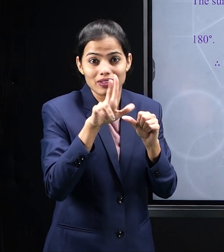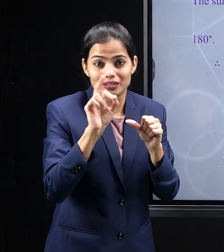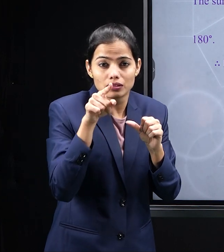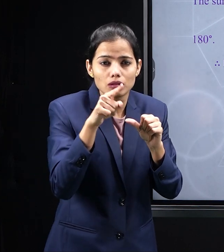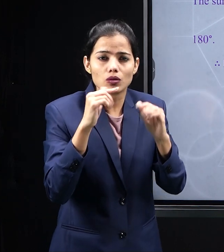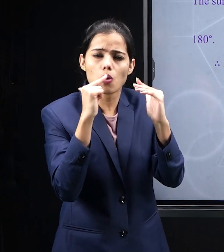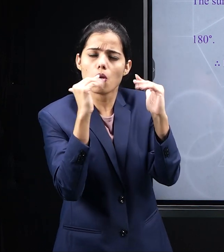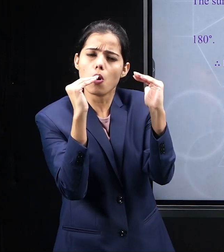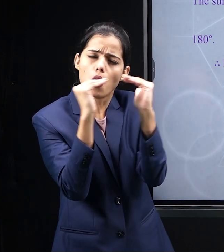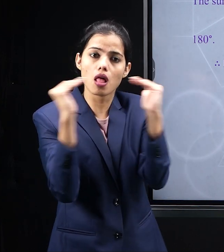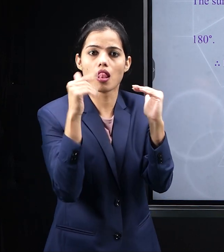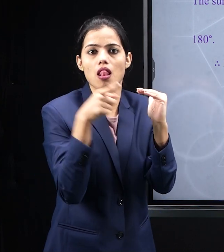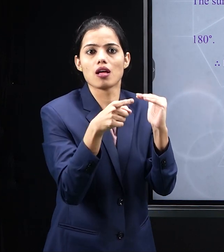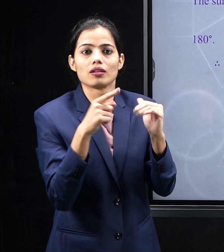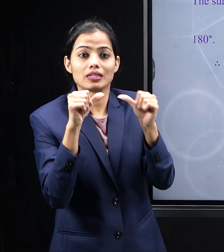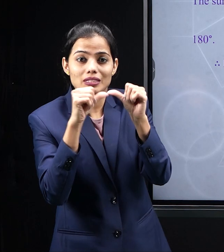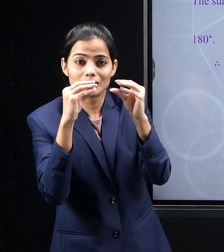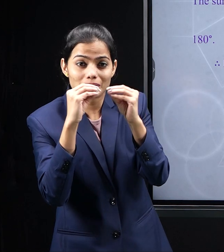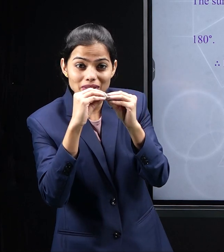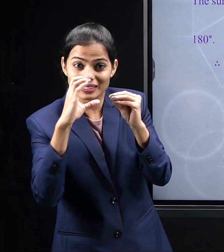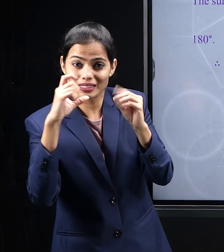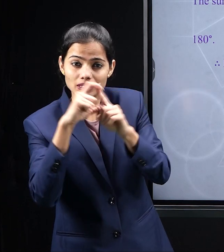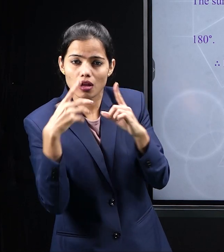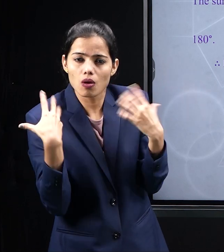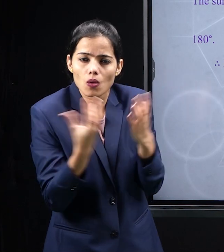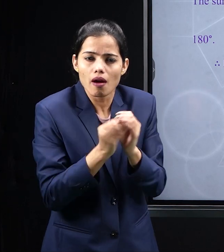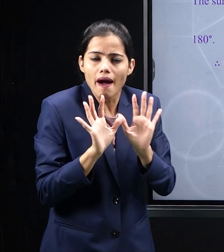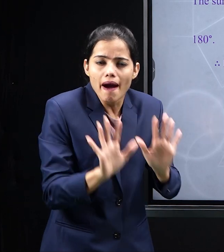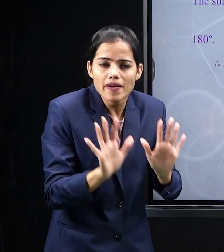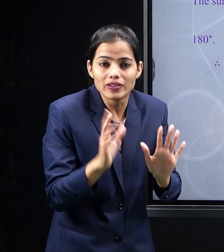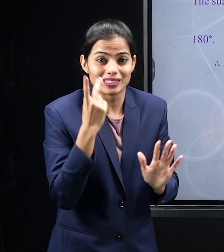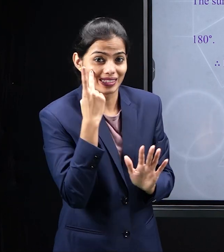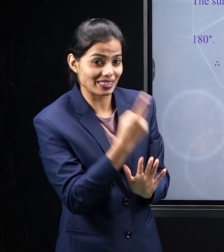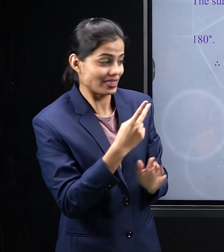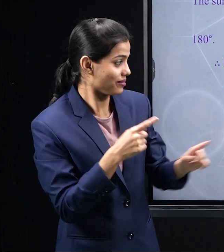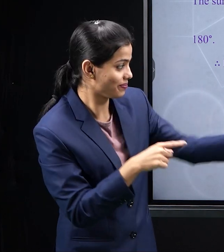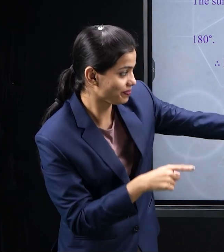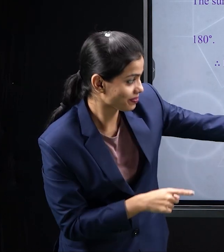angle 1 plus angle A plus angle 2 is equal to 180 degree. Equation 1.